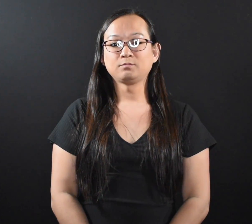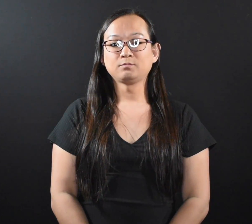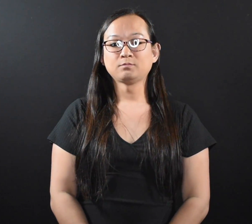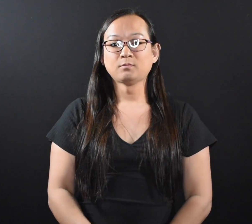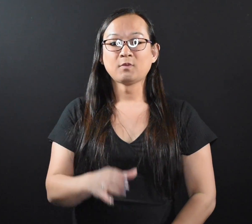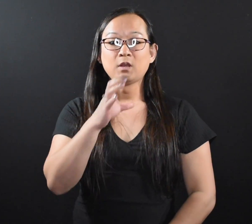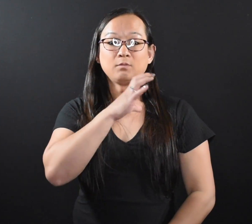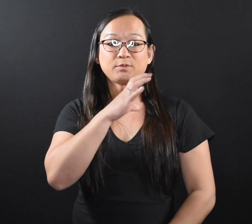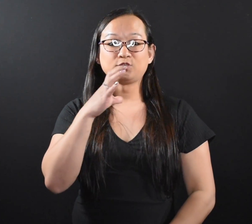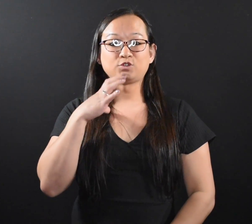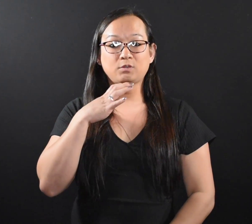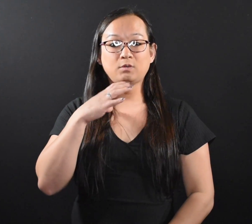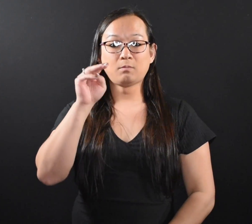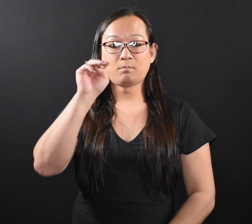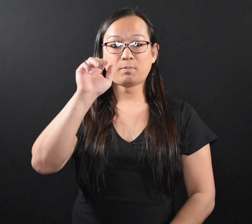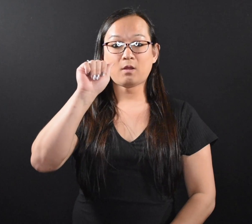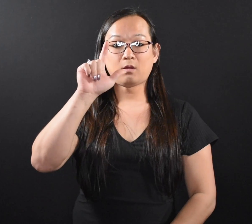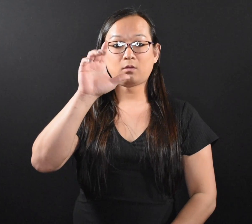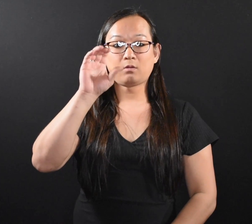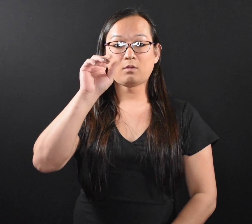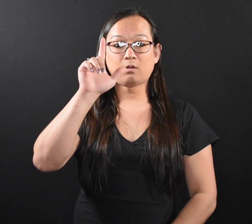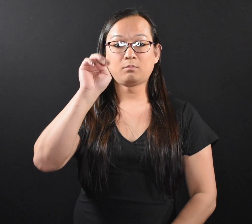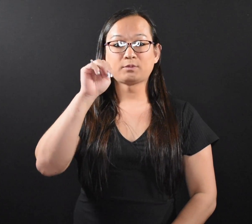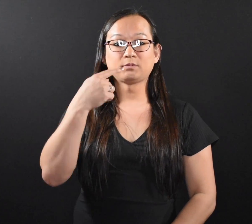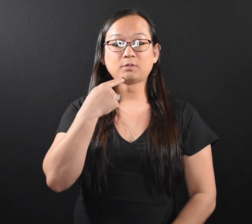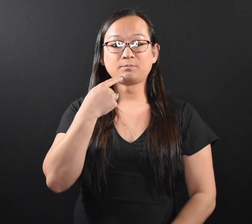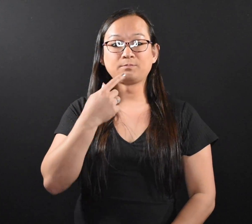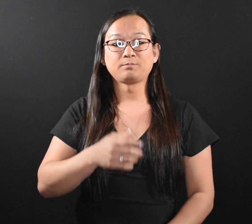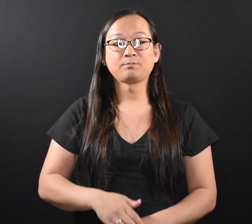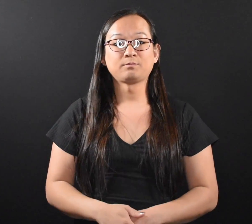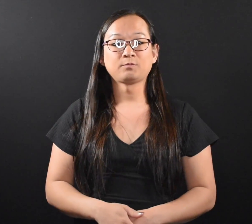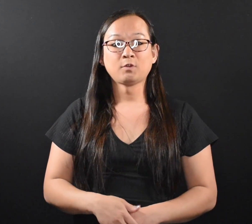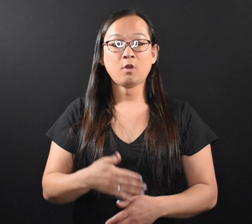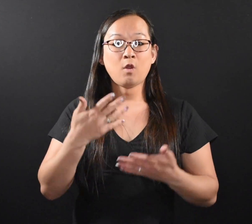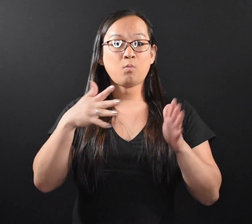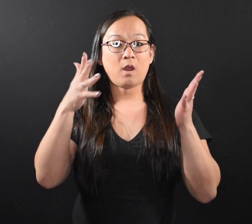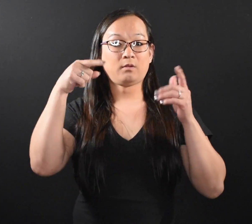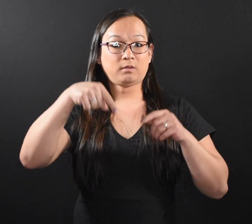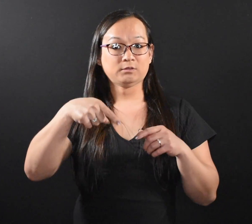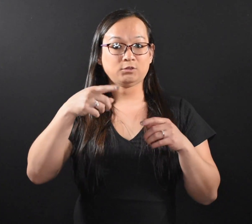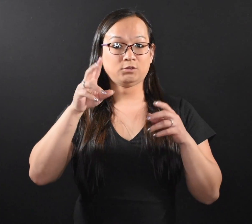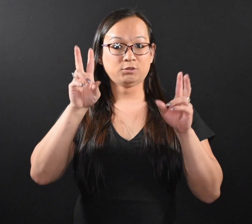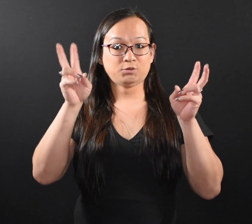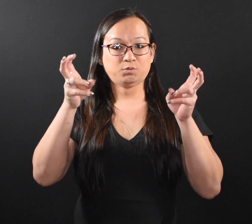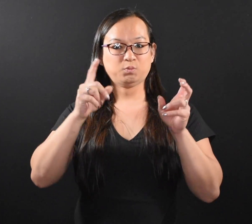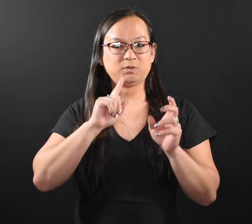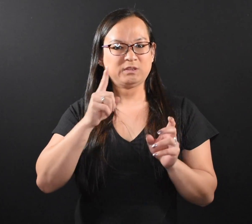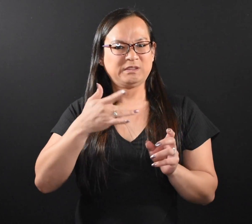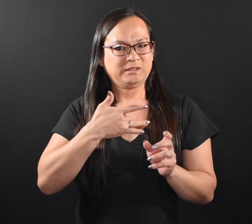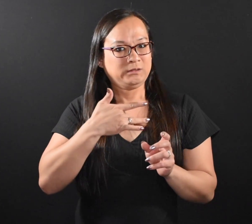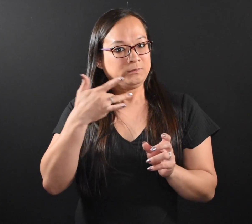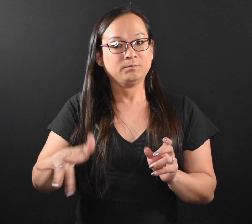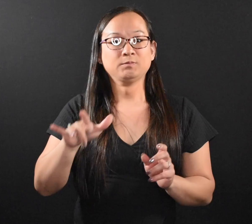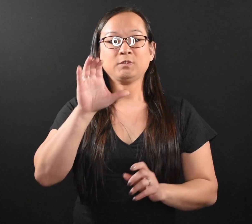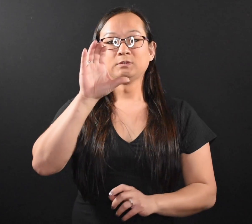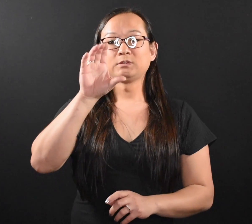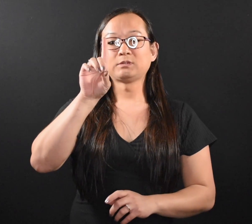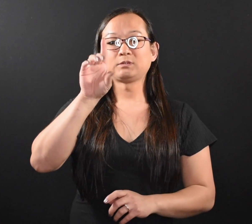"While this issue appears to be extremely rare, CDC and FDA are acting in a very cautious manner that underscores